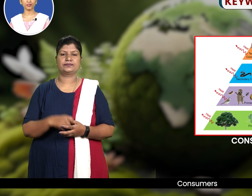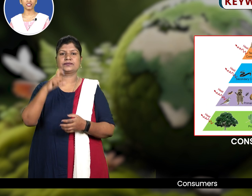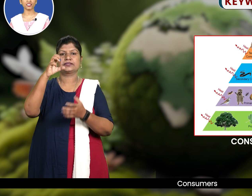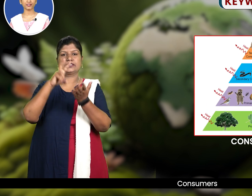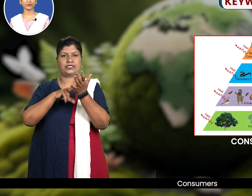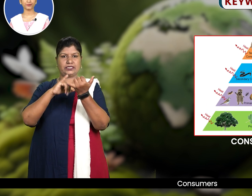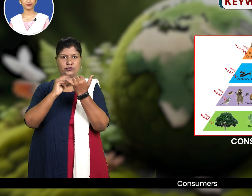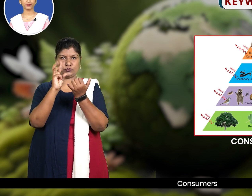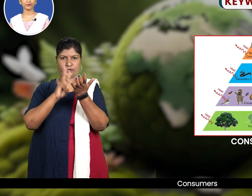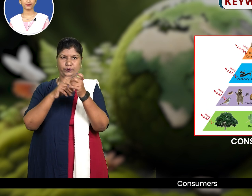consumers,